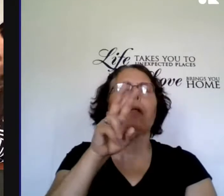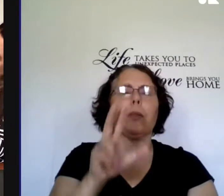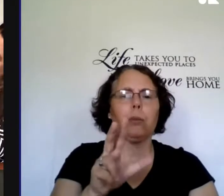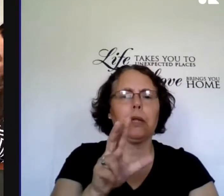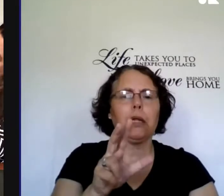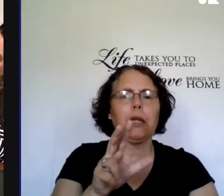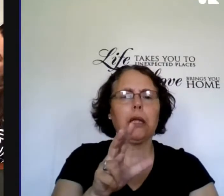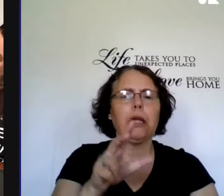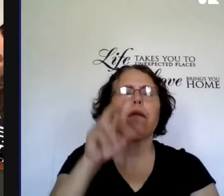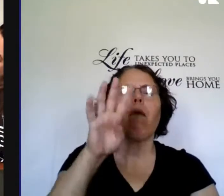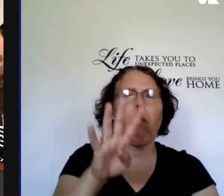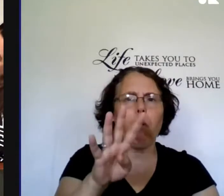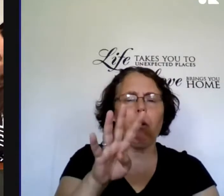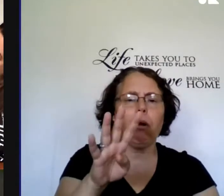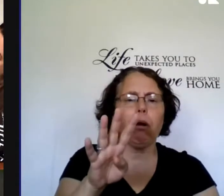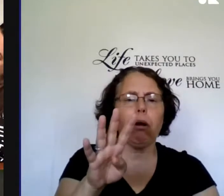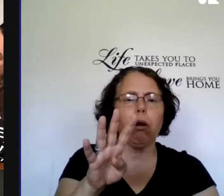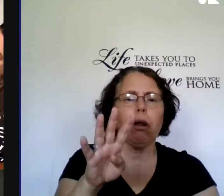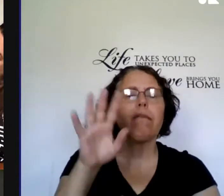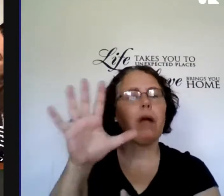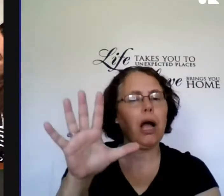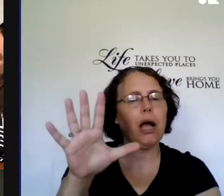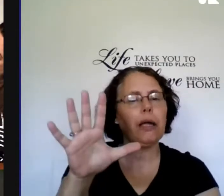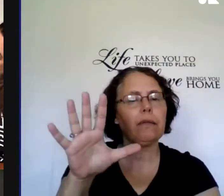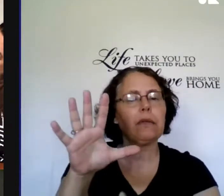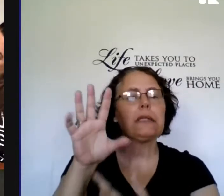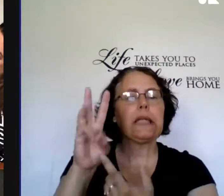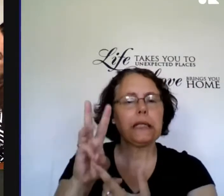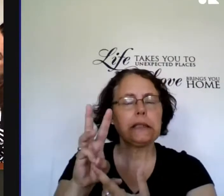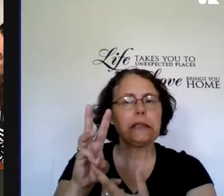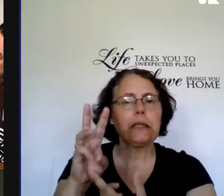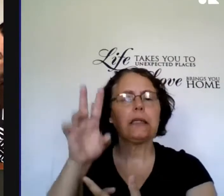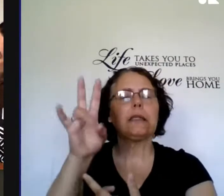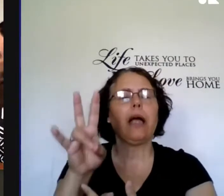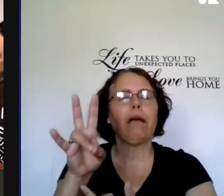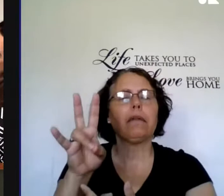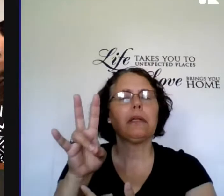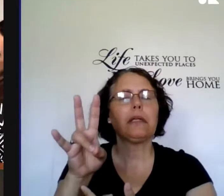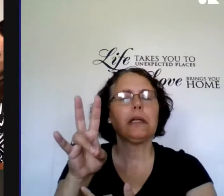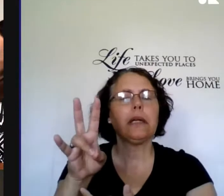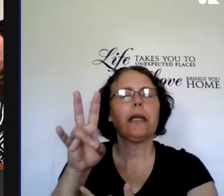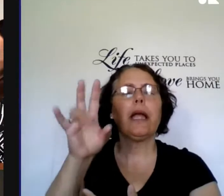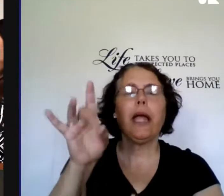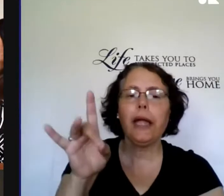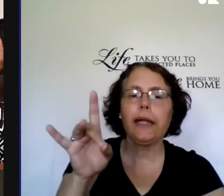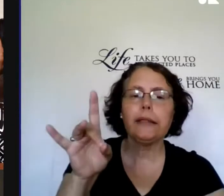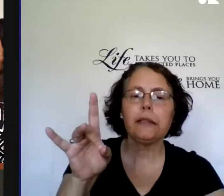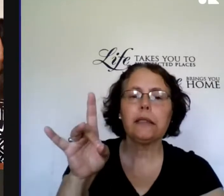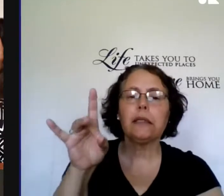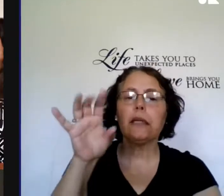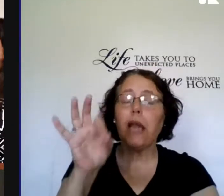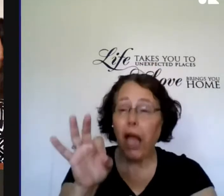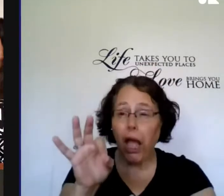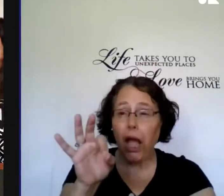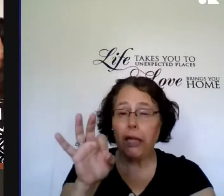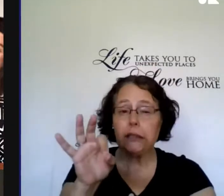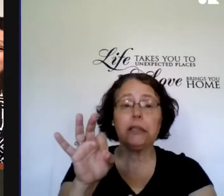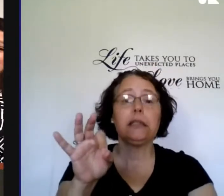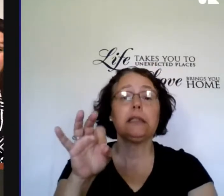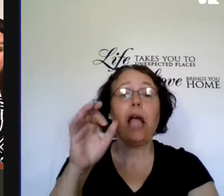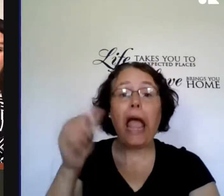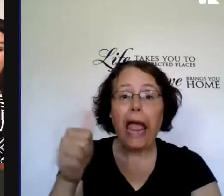3, 4, 5, 6, 7, 8,